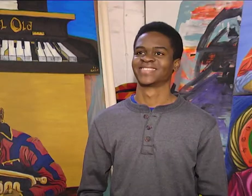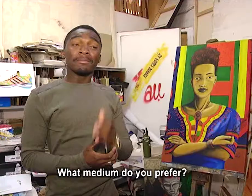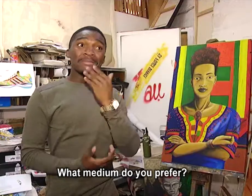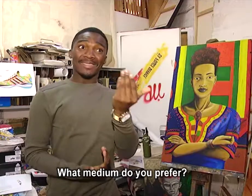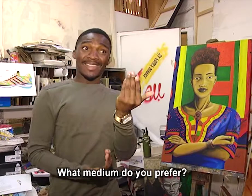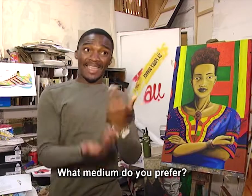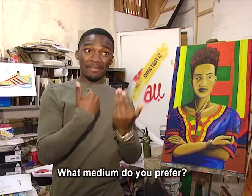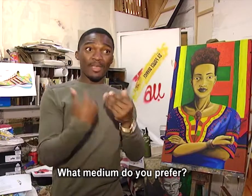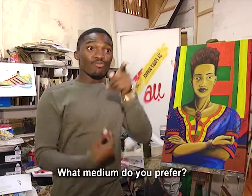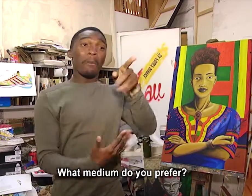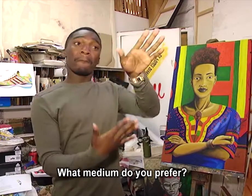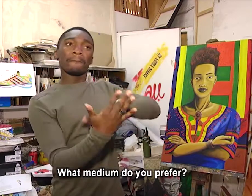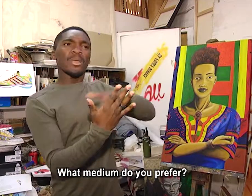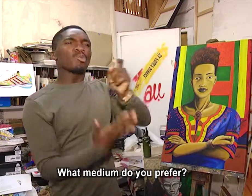What medium do you prefer?